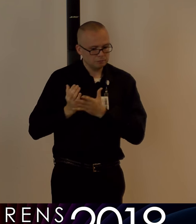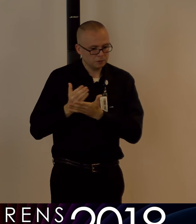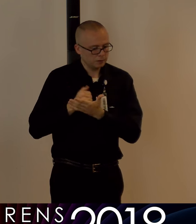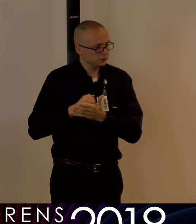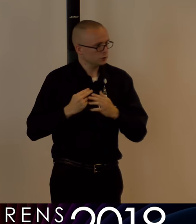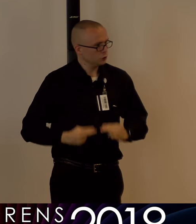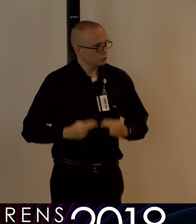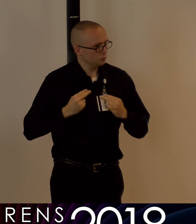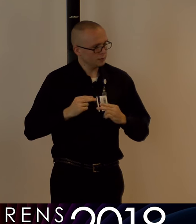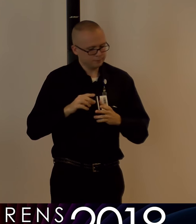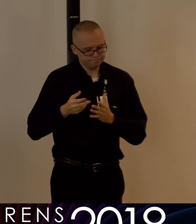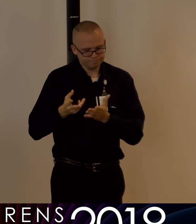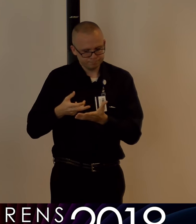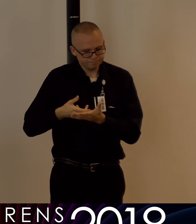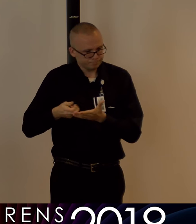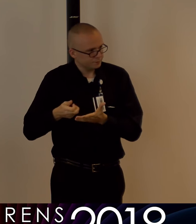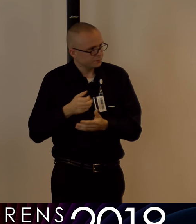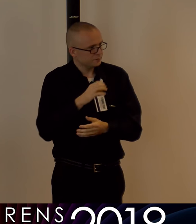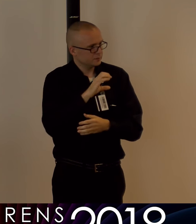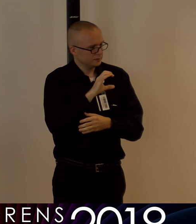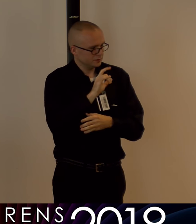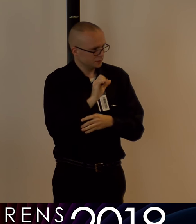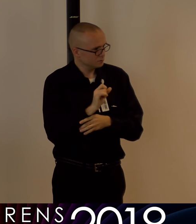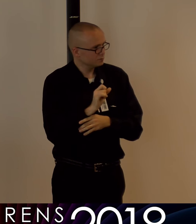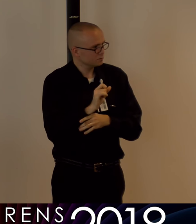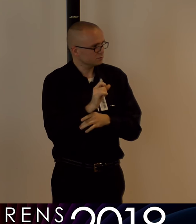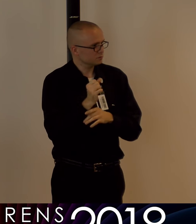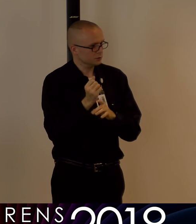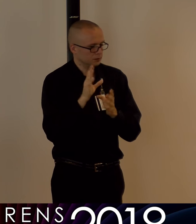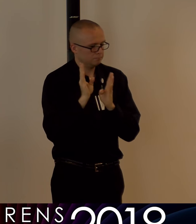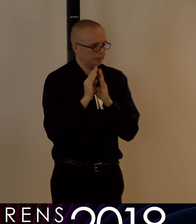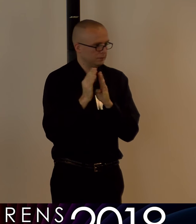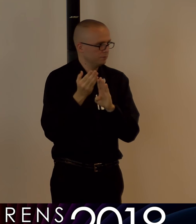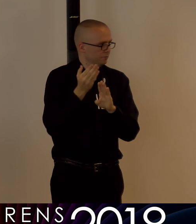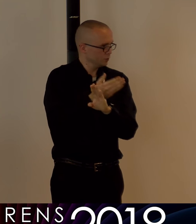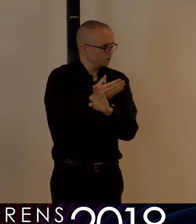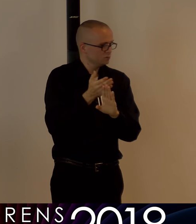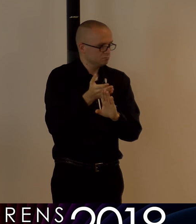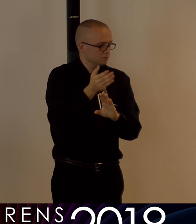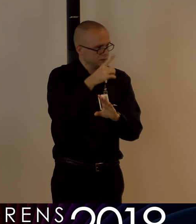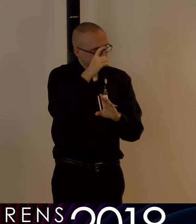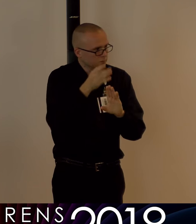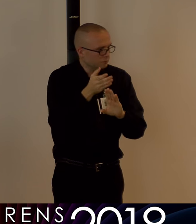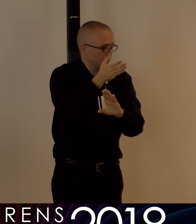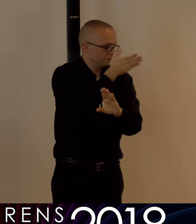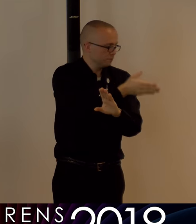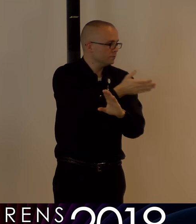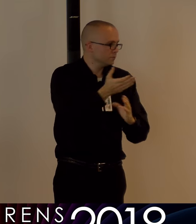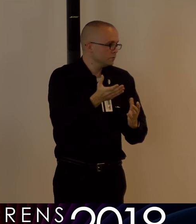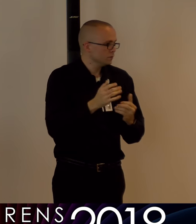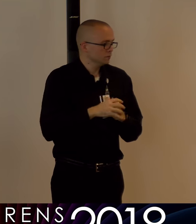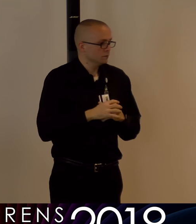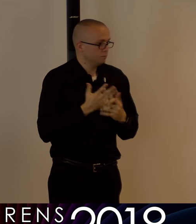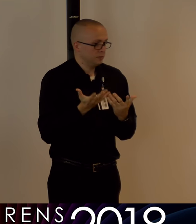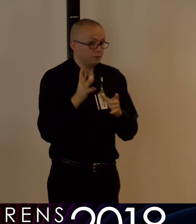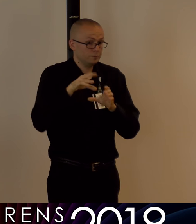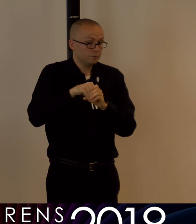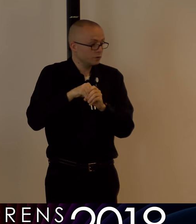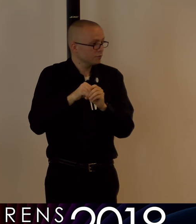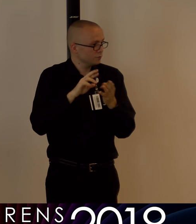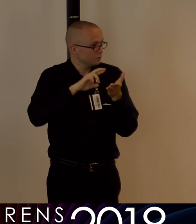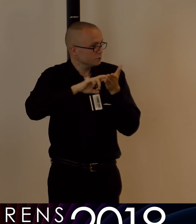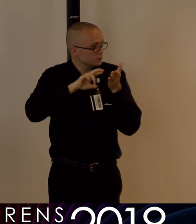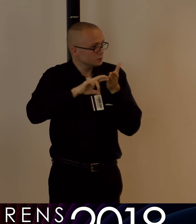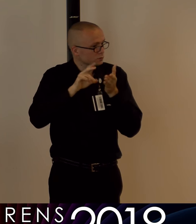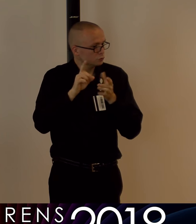samples at the charge meetings last summer and the summer before. And some of you may have participated in this research. And actually, 2 students from